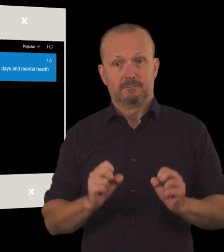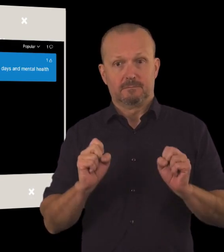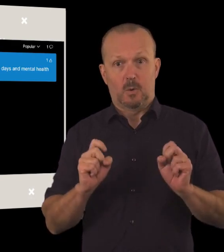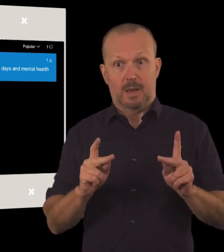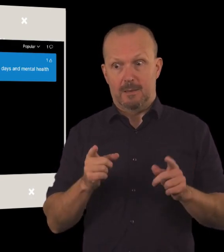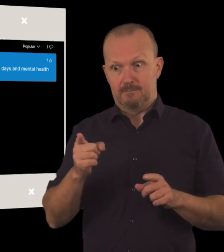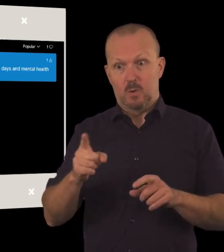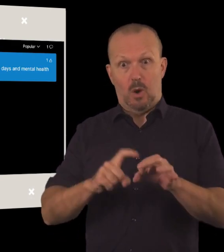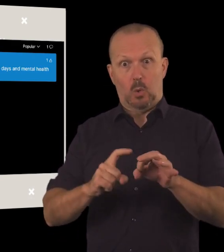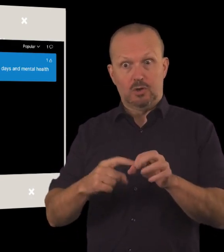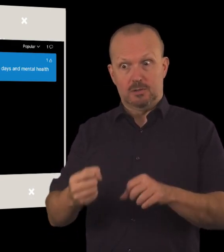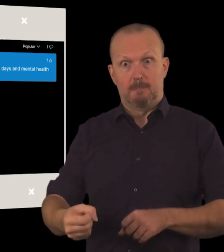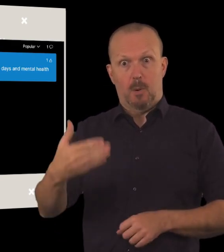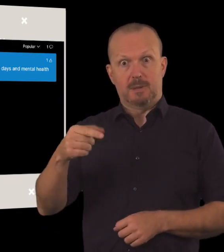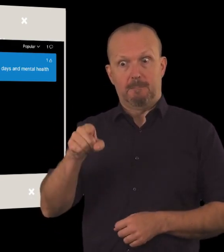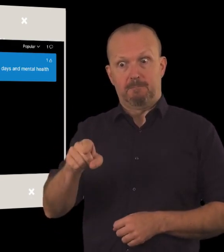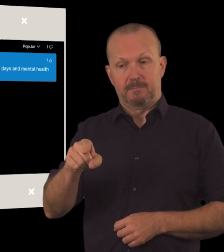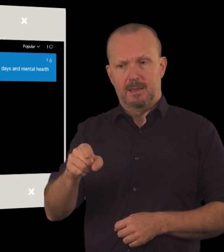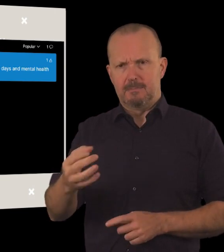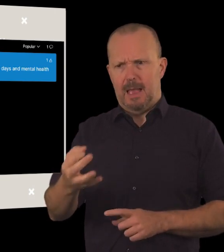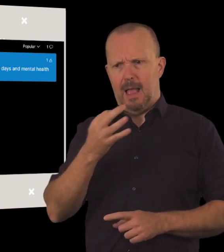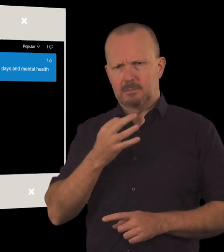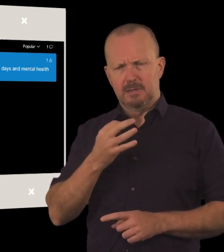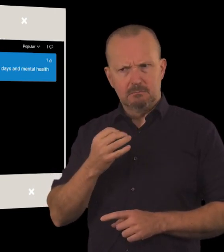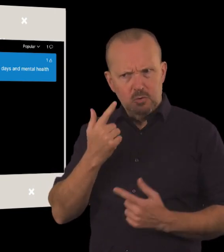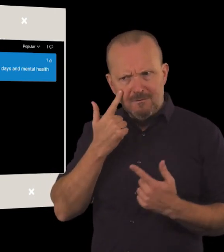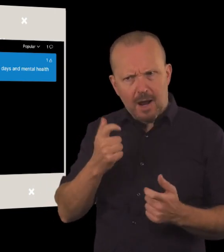think the problem with